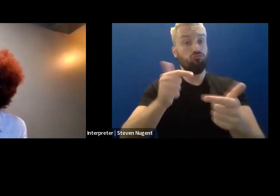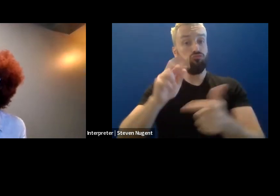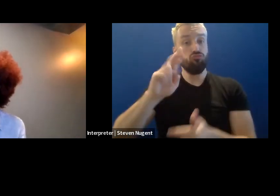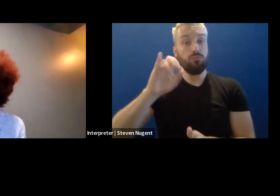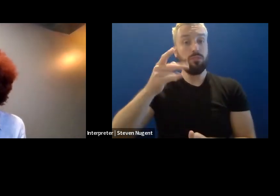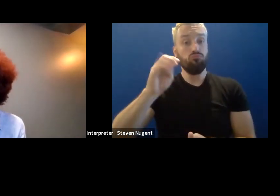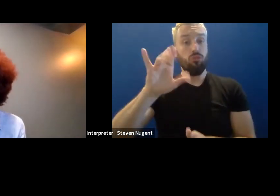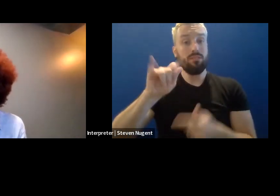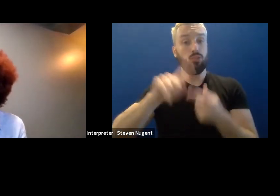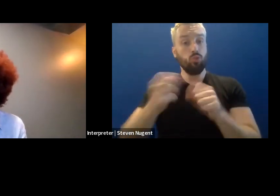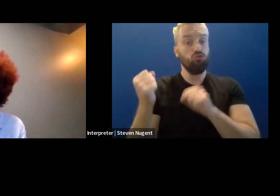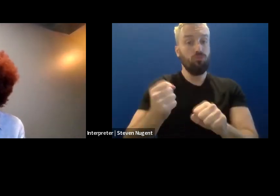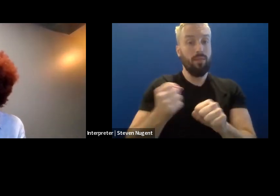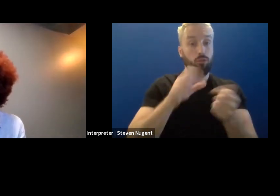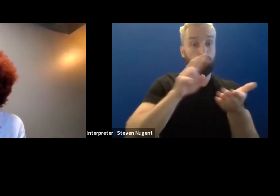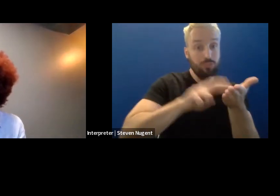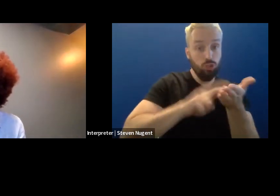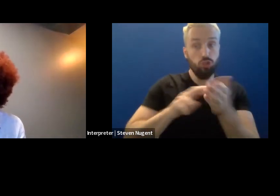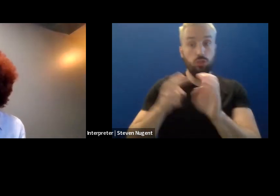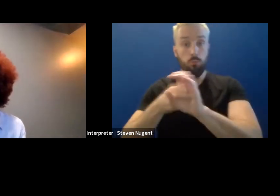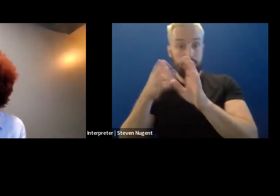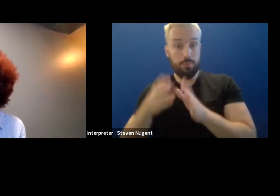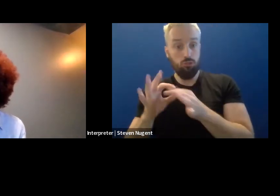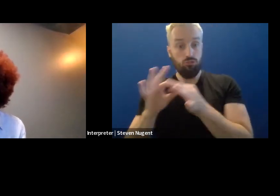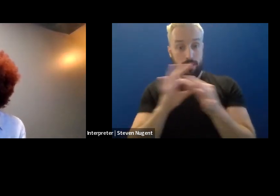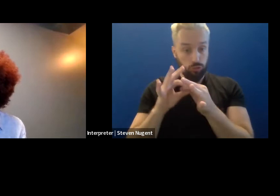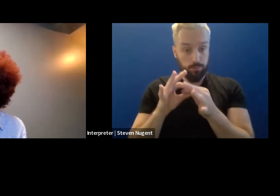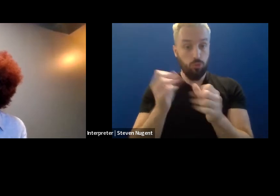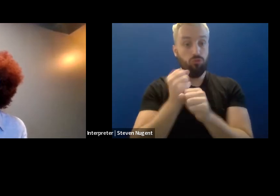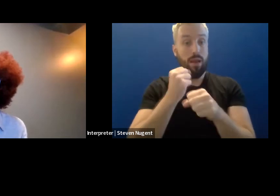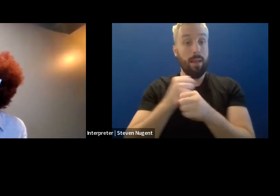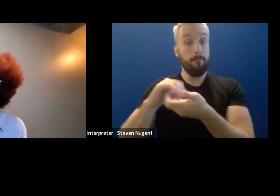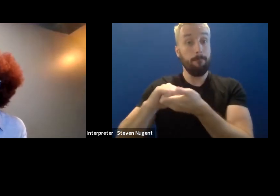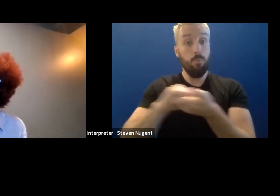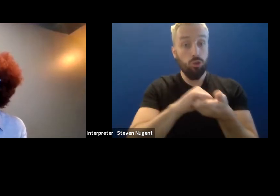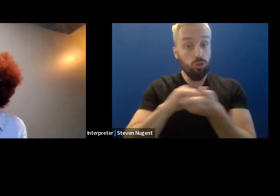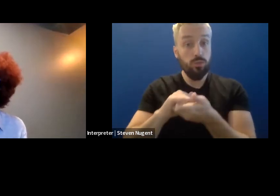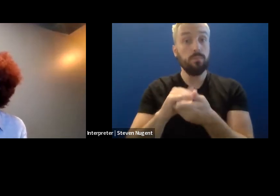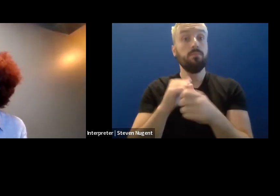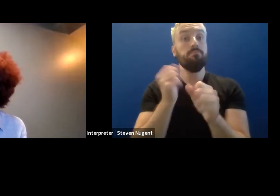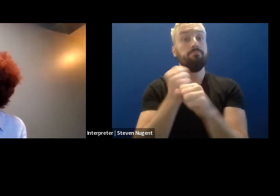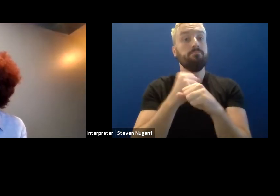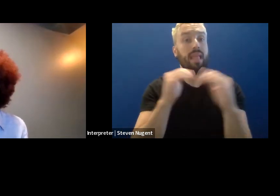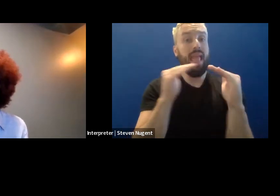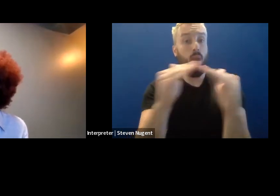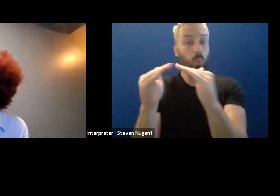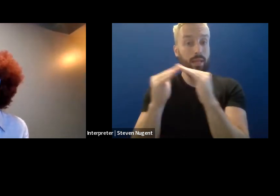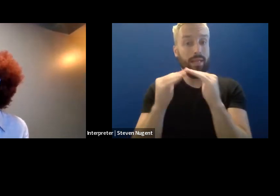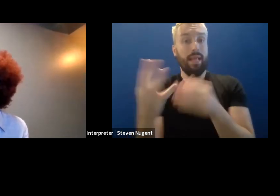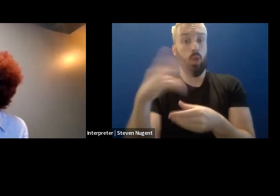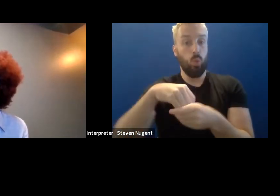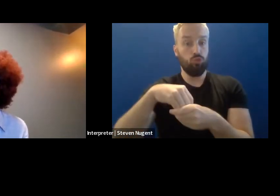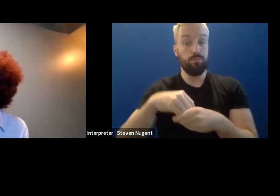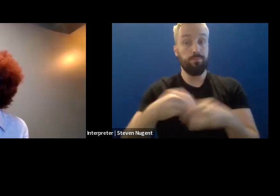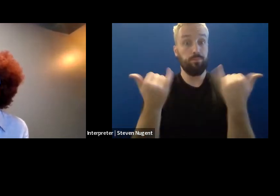the researcher-participant relationship, creating partnerships that promote equity and inclusion. Today's